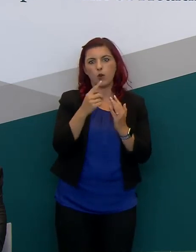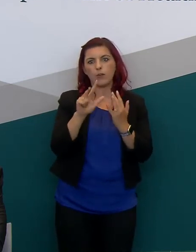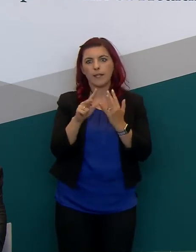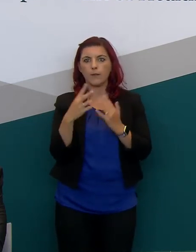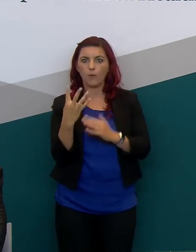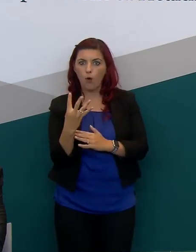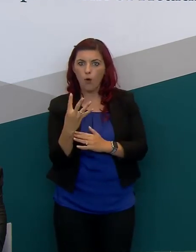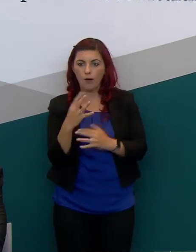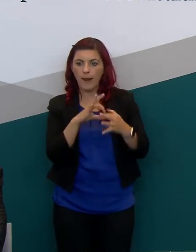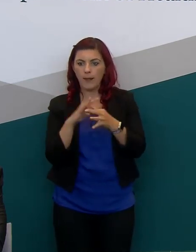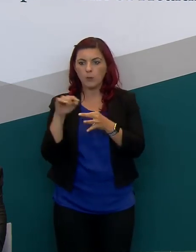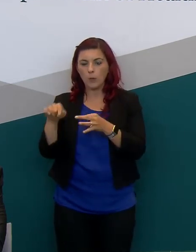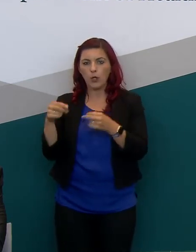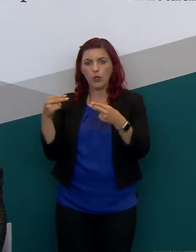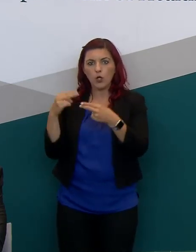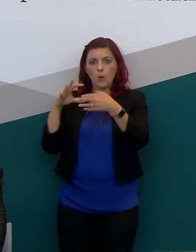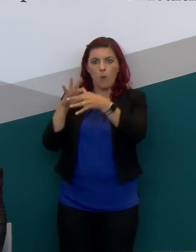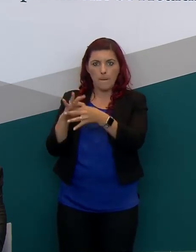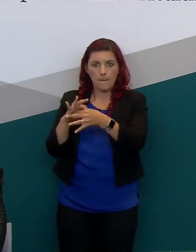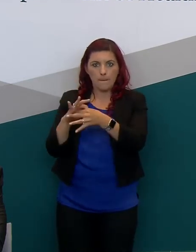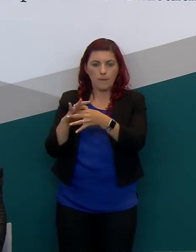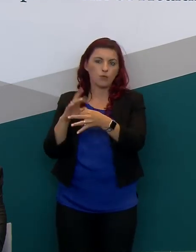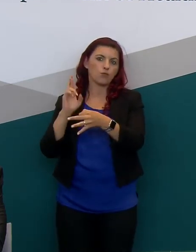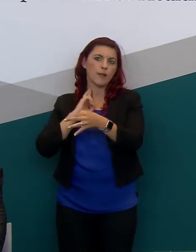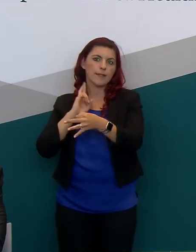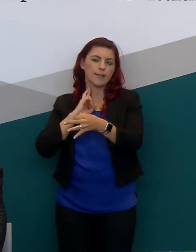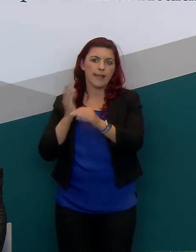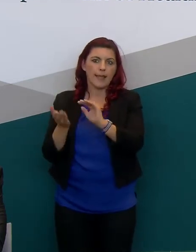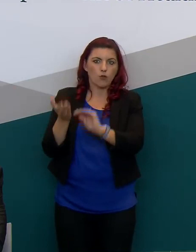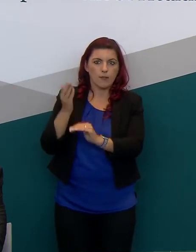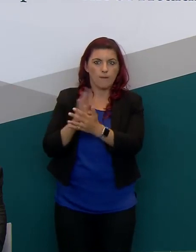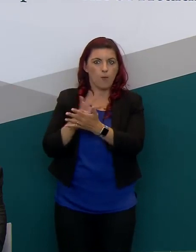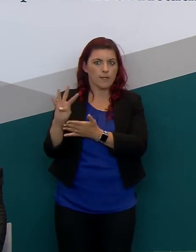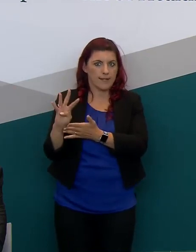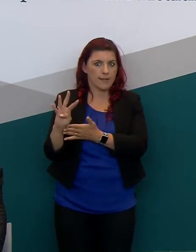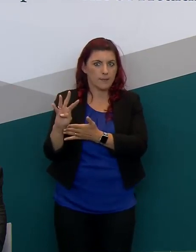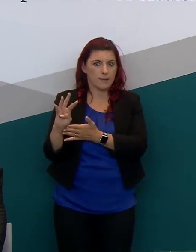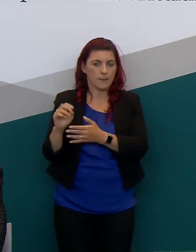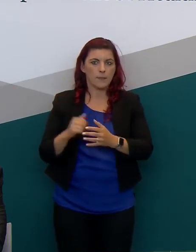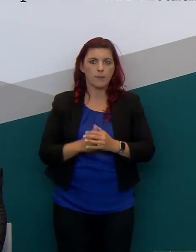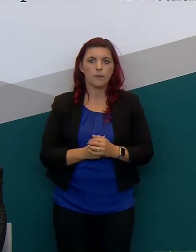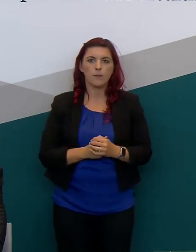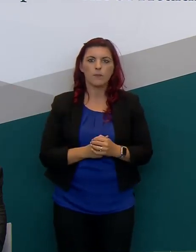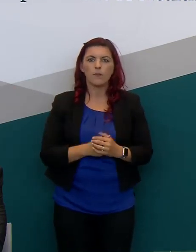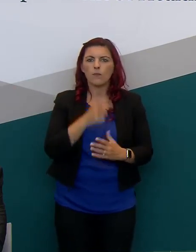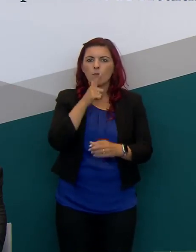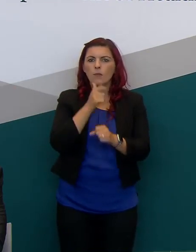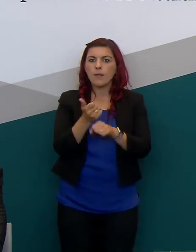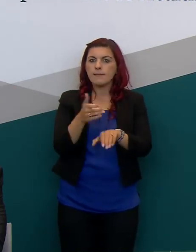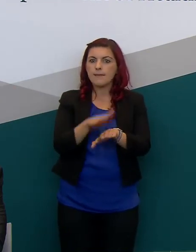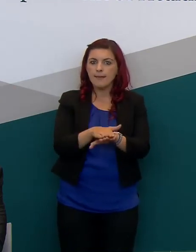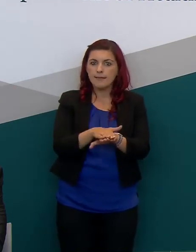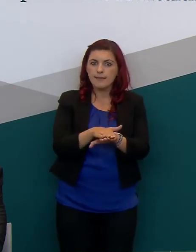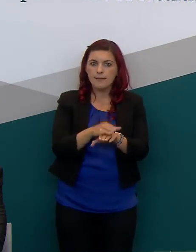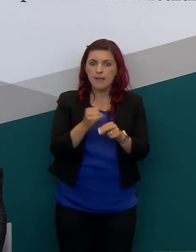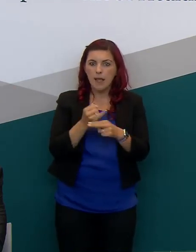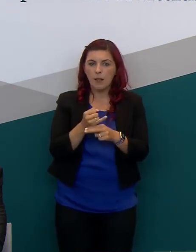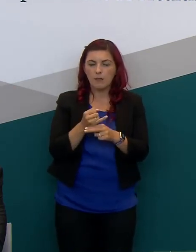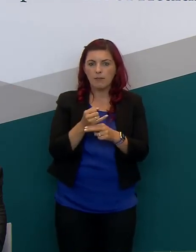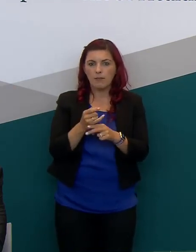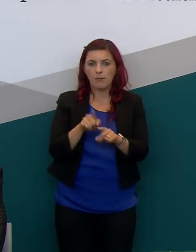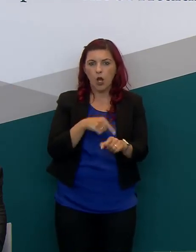5,184 are in respect of nursing home residents, an increase of 40. In terms of deaths, there have now